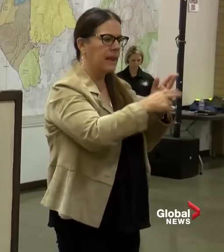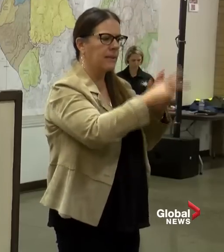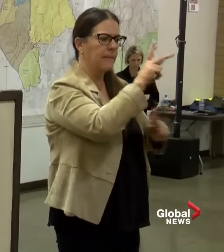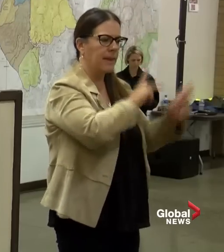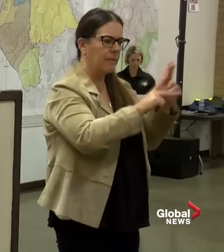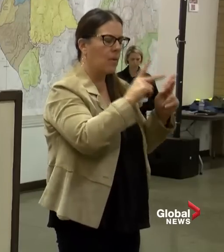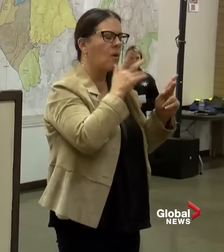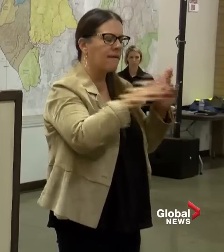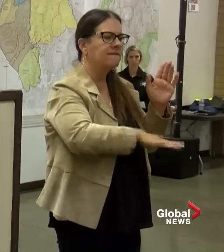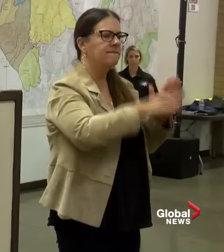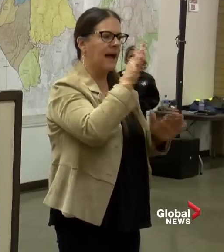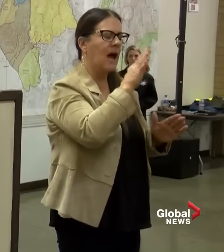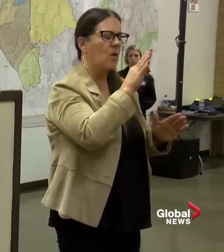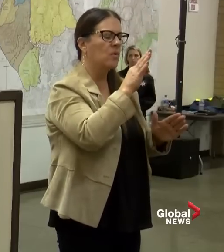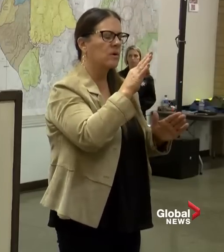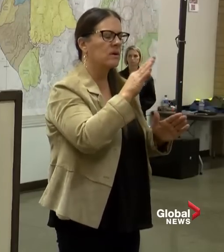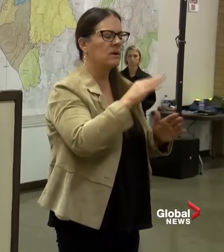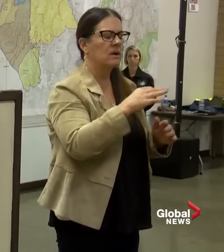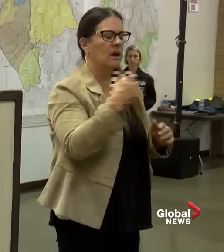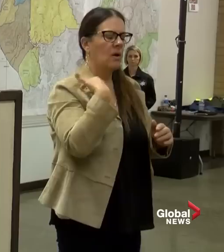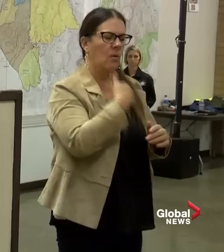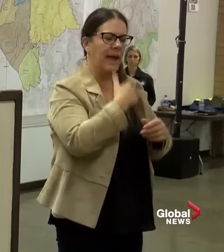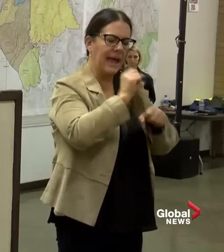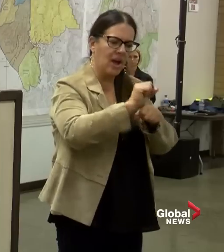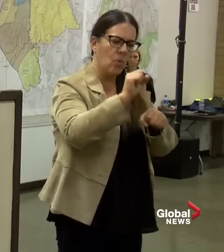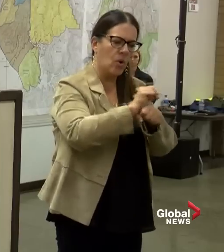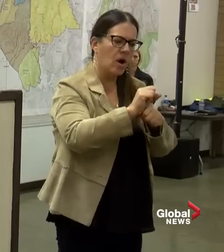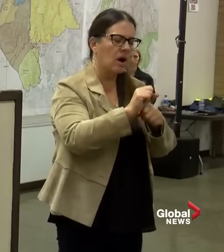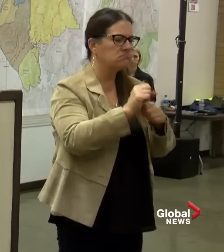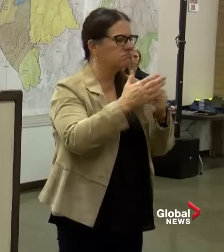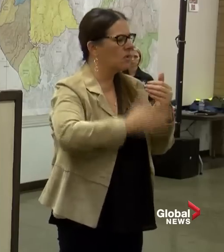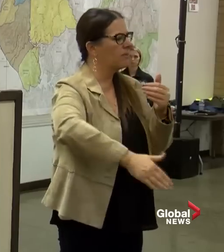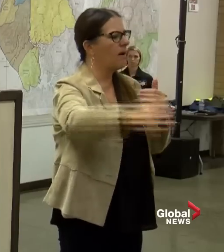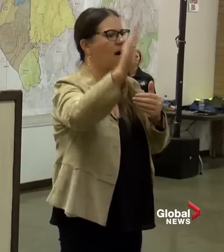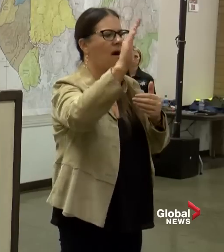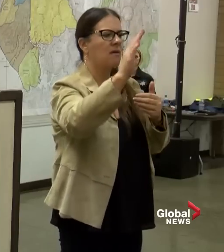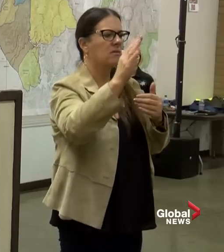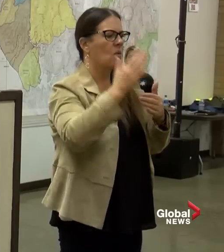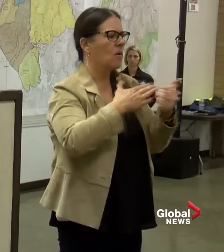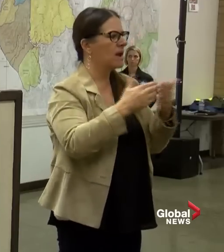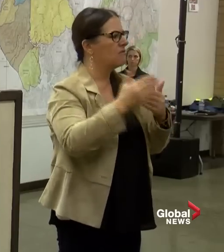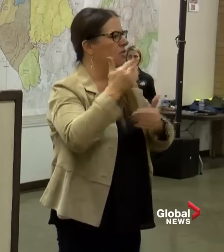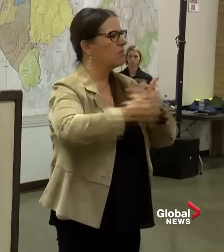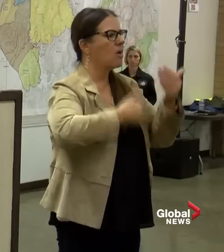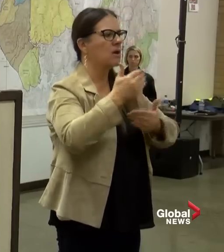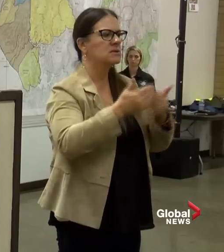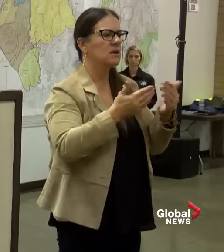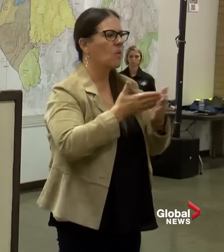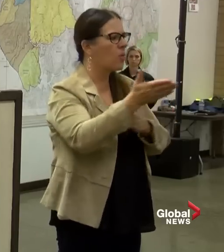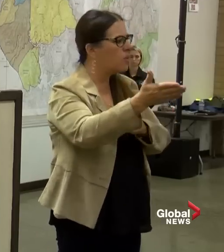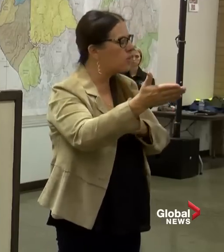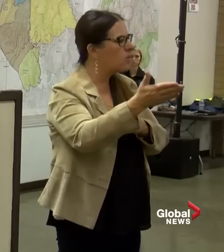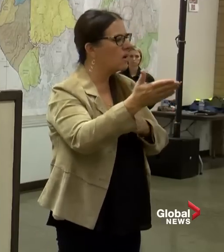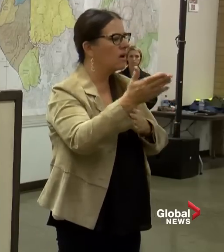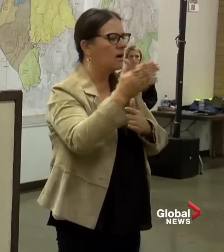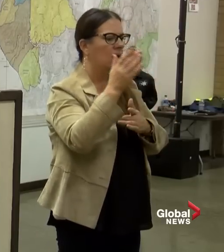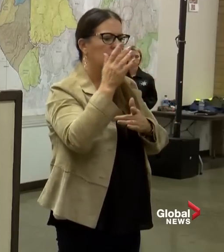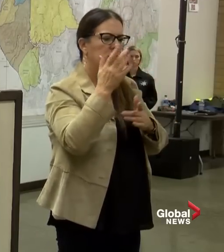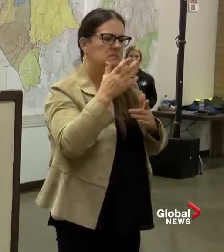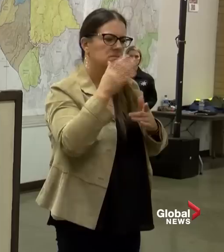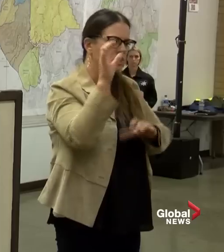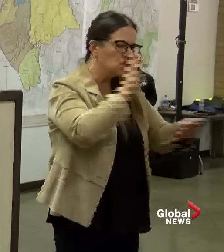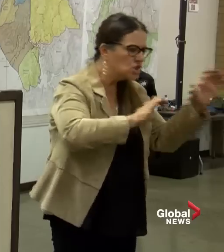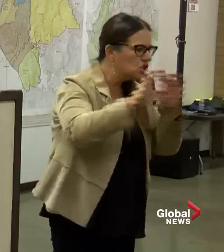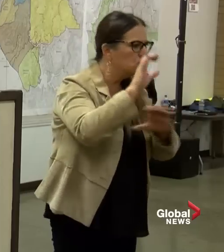efforts will continue well beyond the process of going through and searching the area